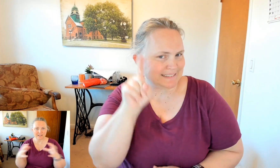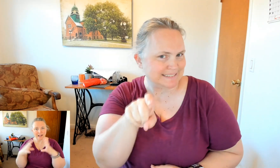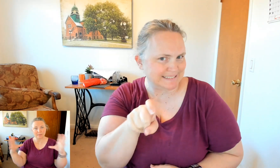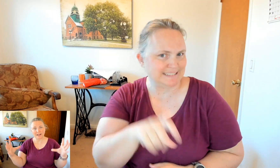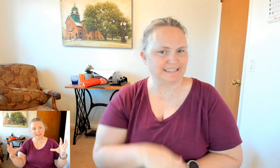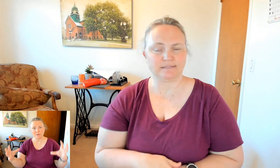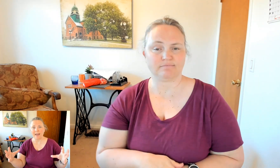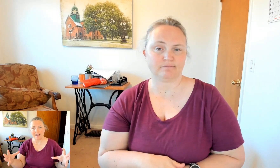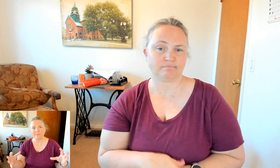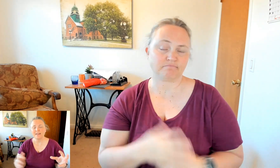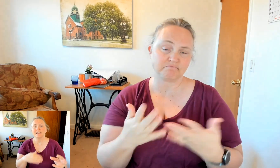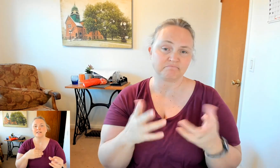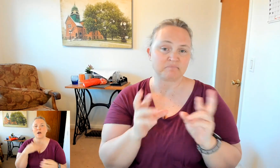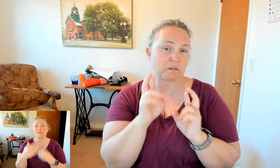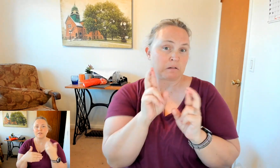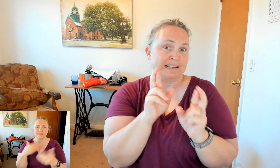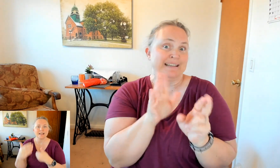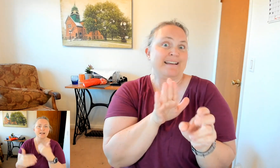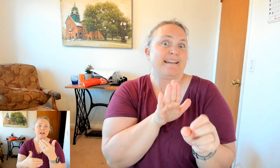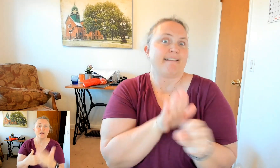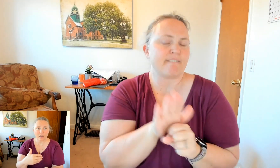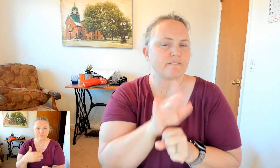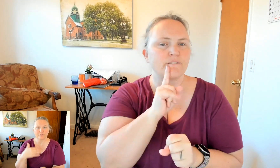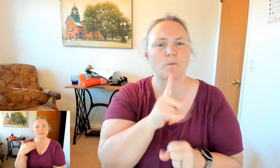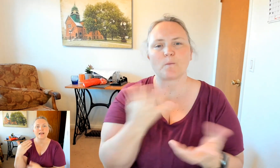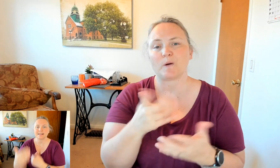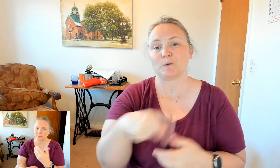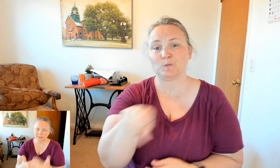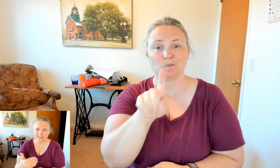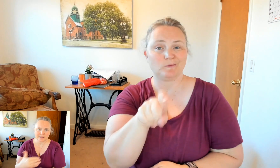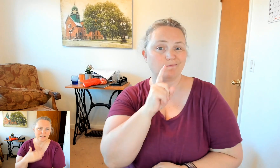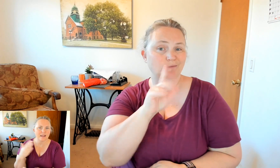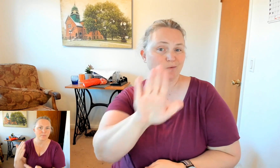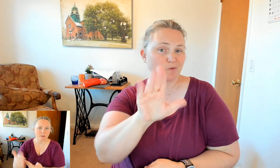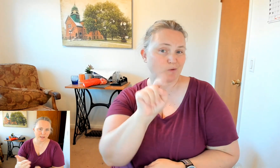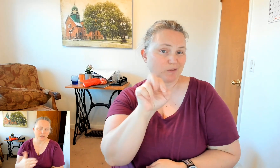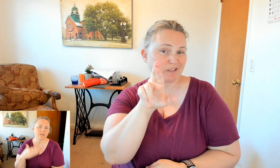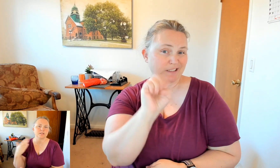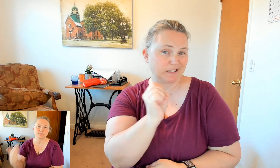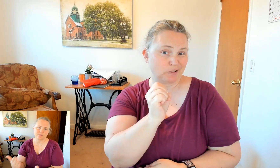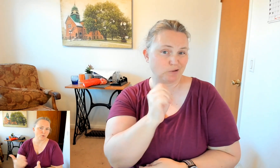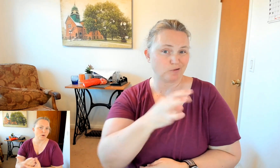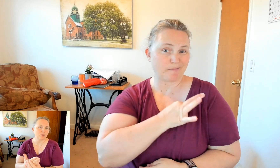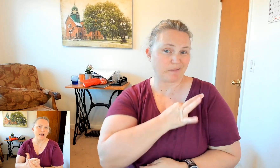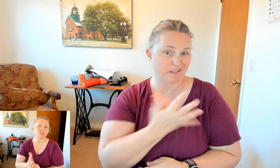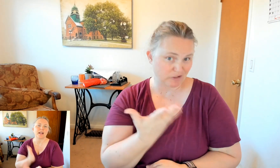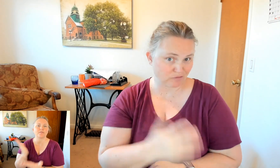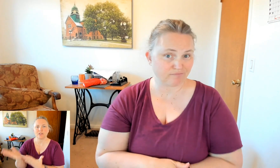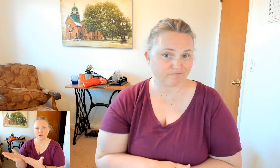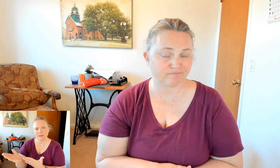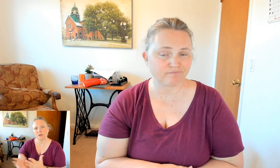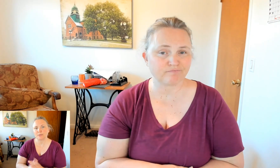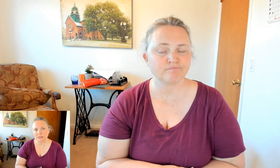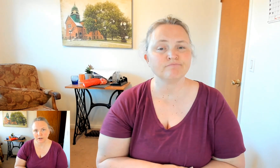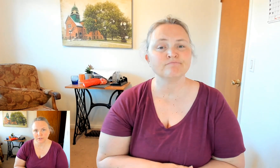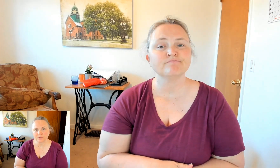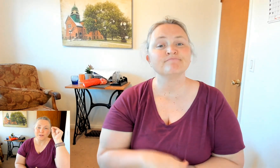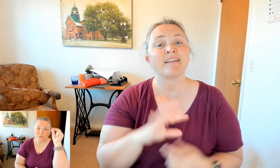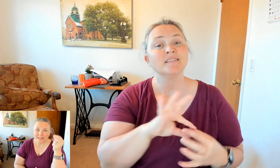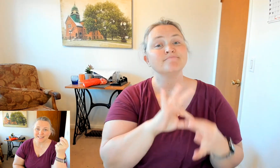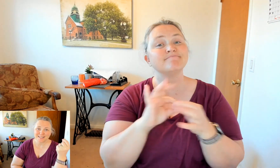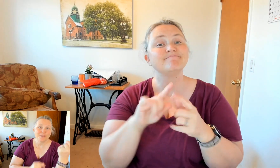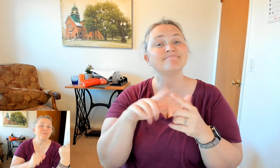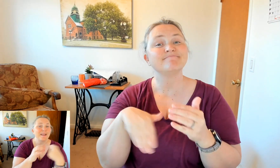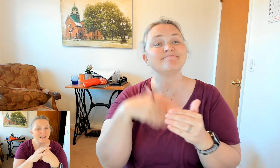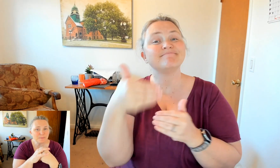the timeline that you have to hopefully get enough acceptances and publications before you actually have to turn in your materials.